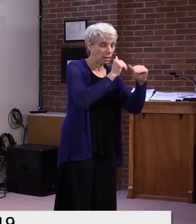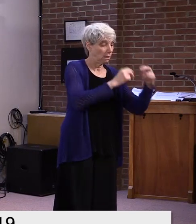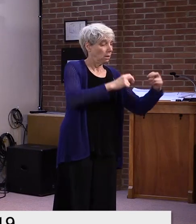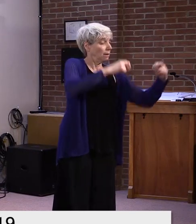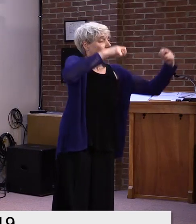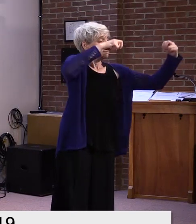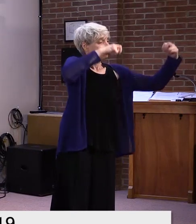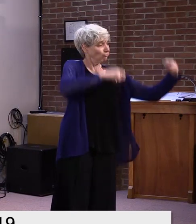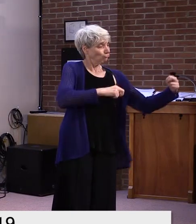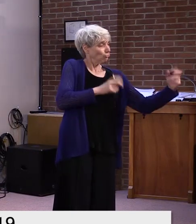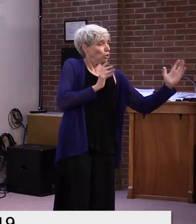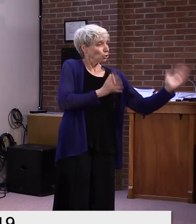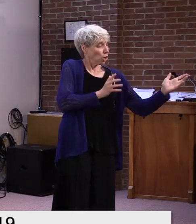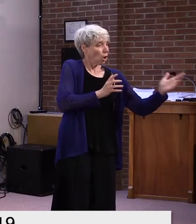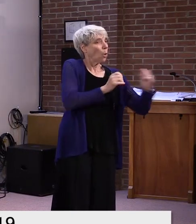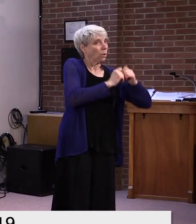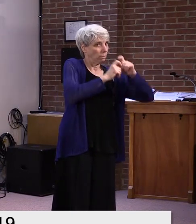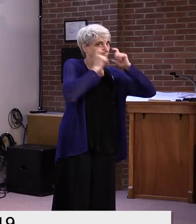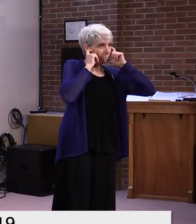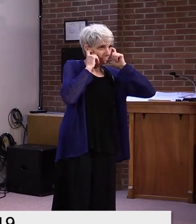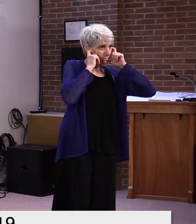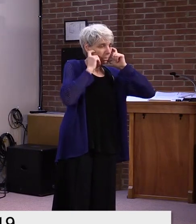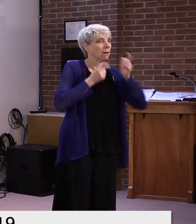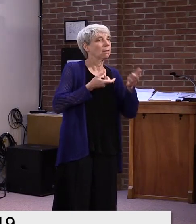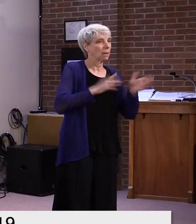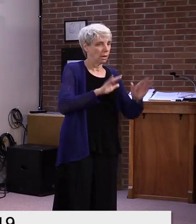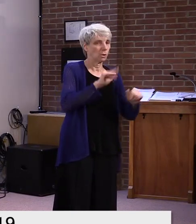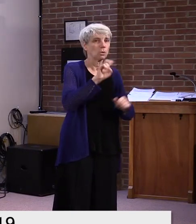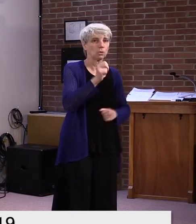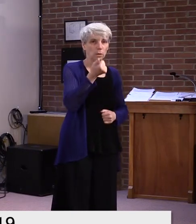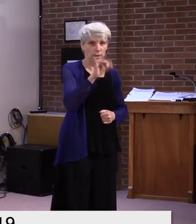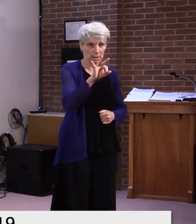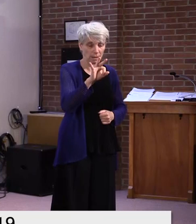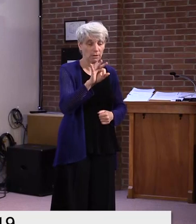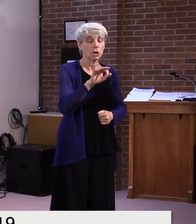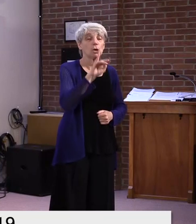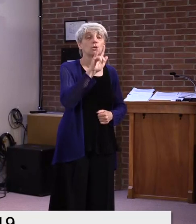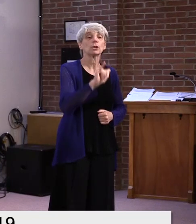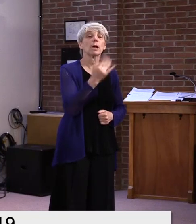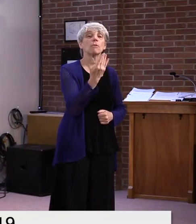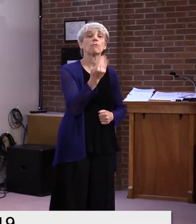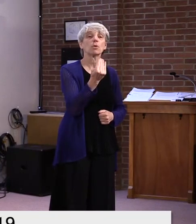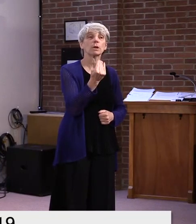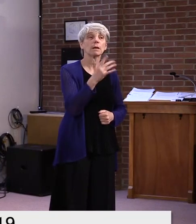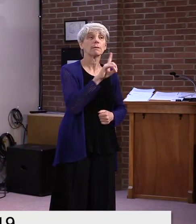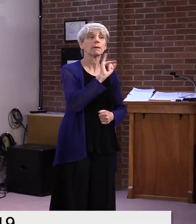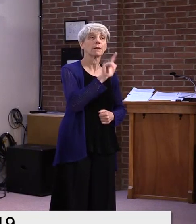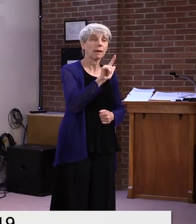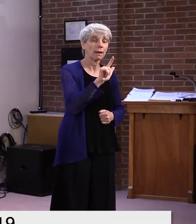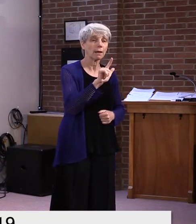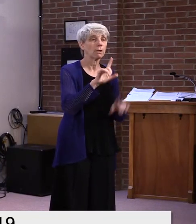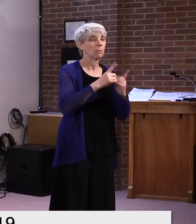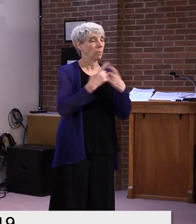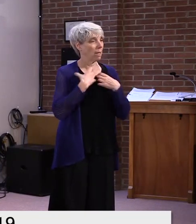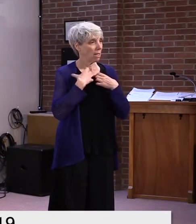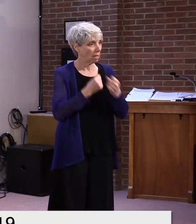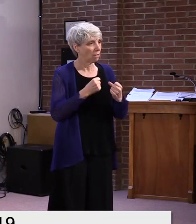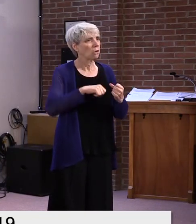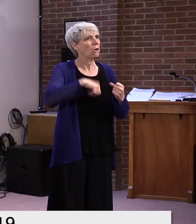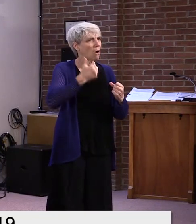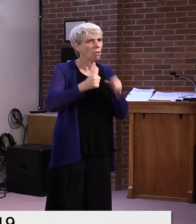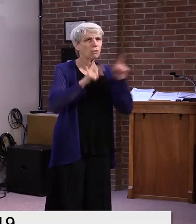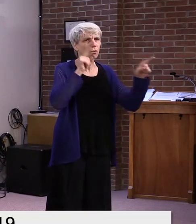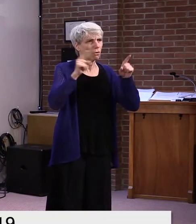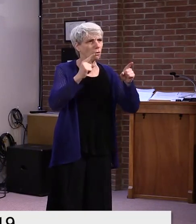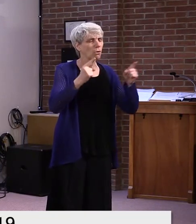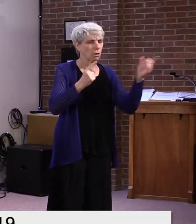were worn. Starting July 14th, Dale and the Health Department, along with key stakeholders, announced a